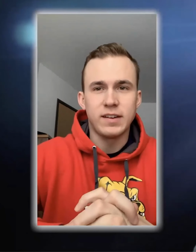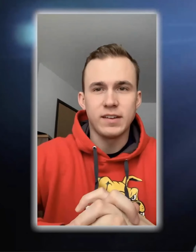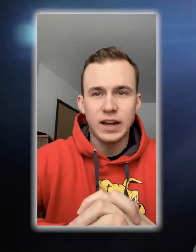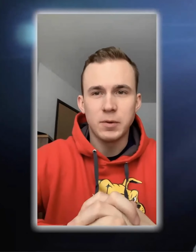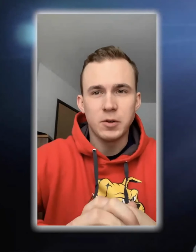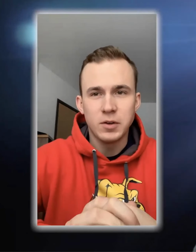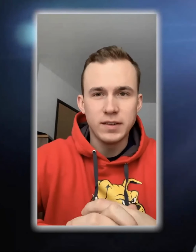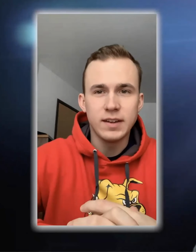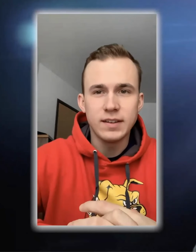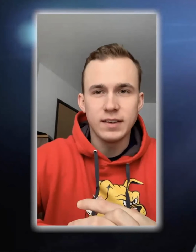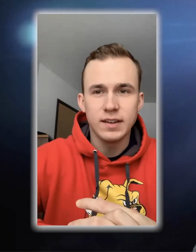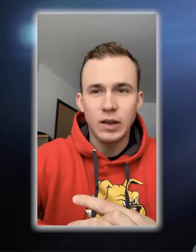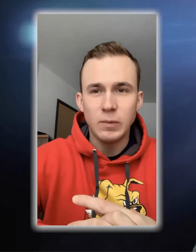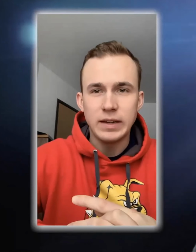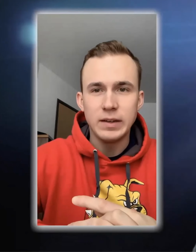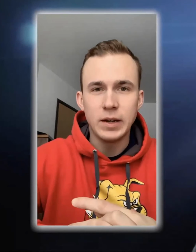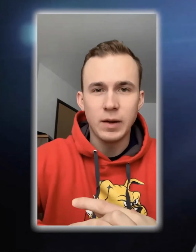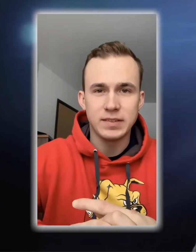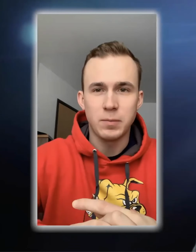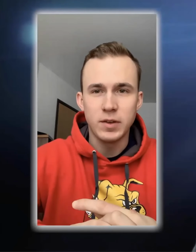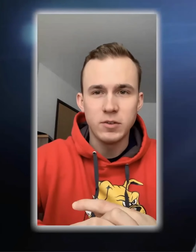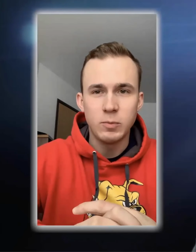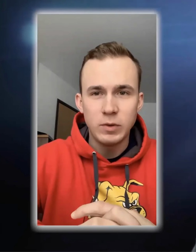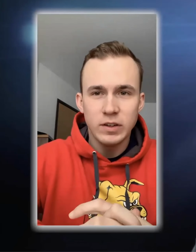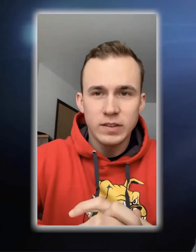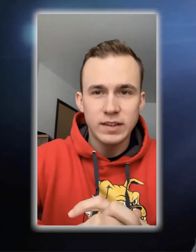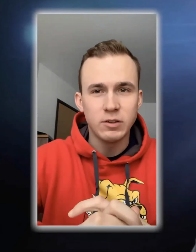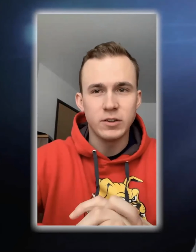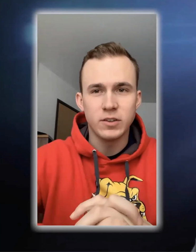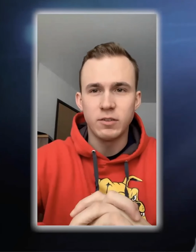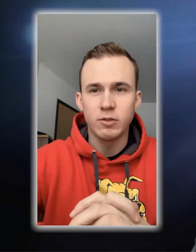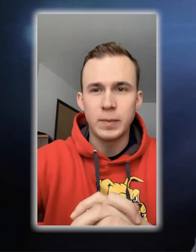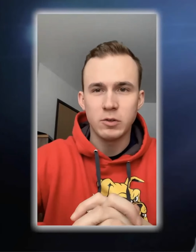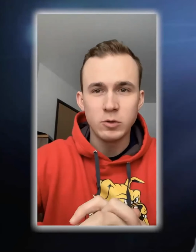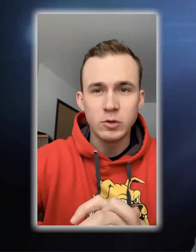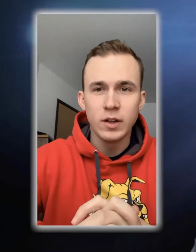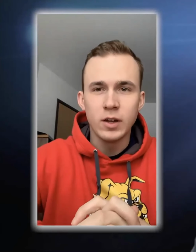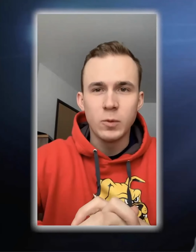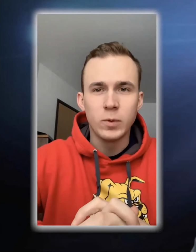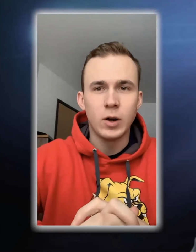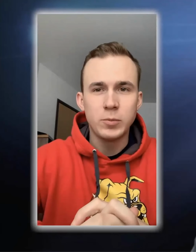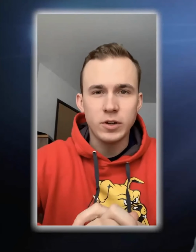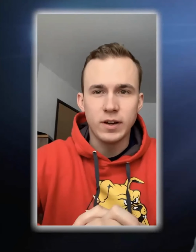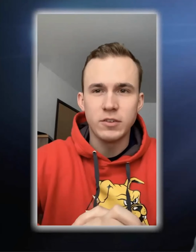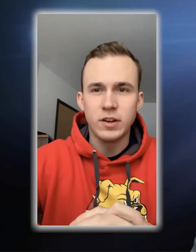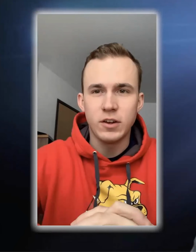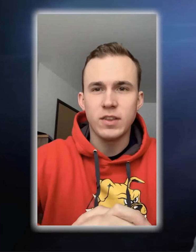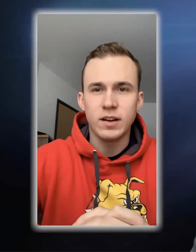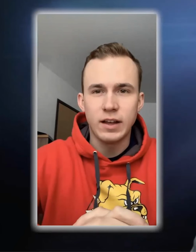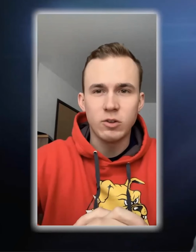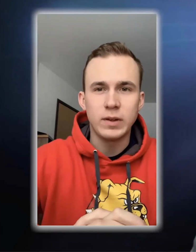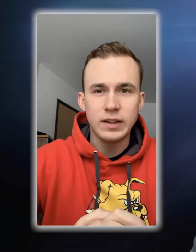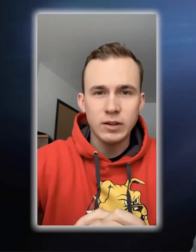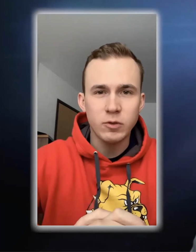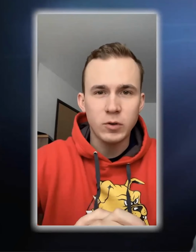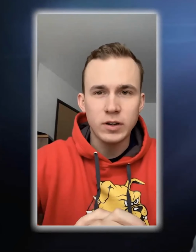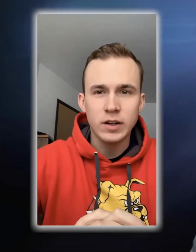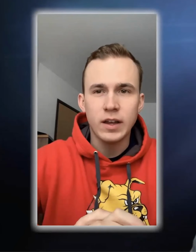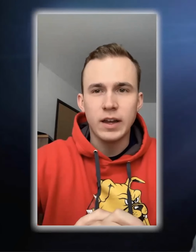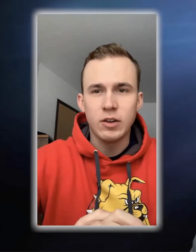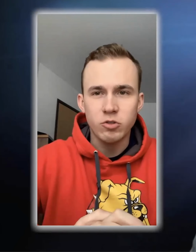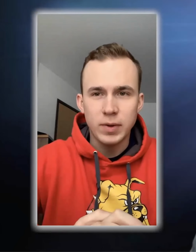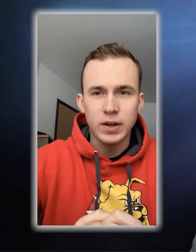and fantastic opportunities to help me become accepted to Michigan State University for medical school, where I hope to earn an education that allows me to care